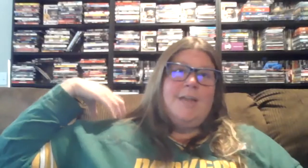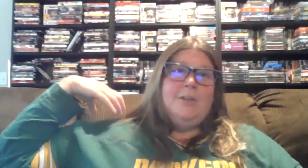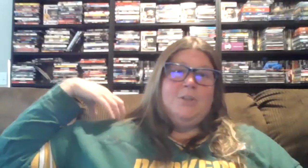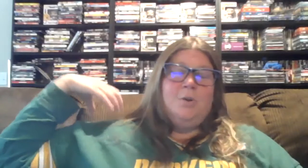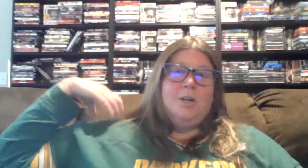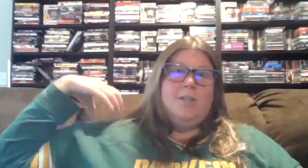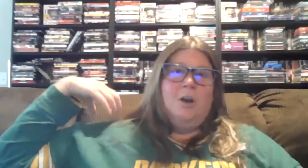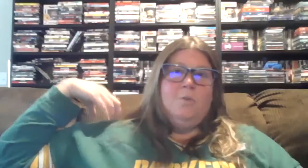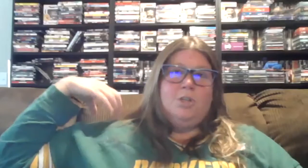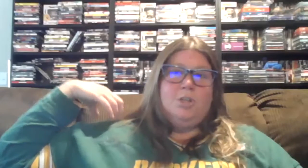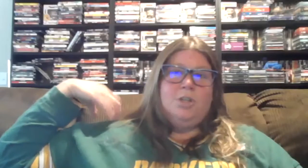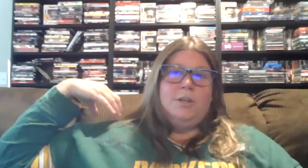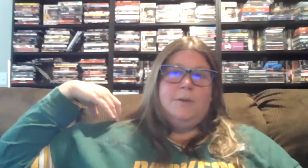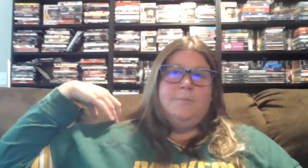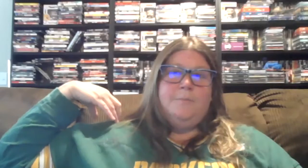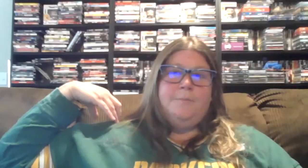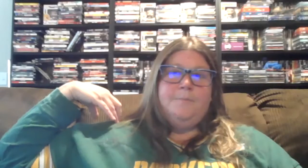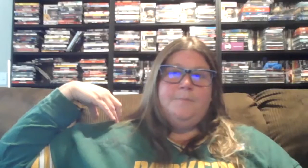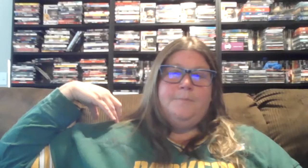the shoulder is coach.